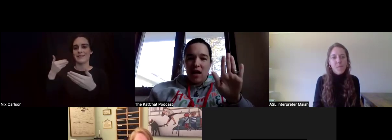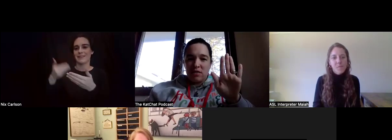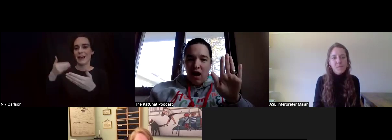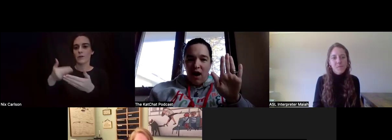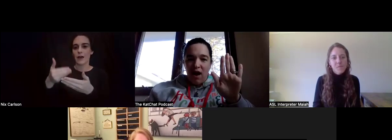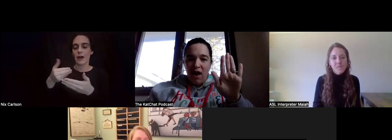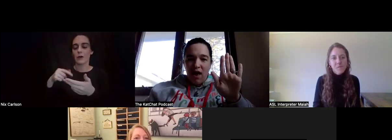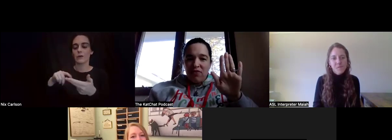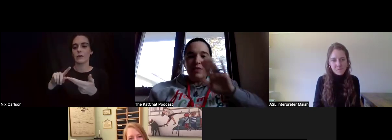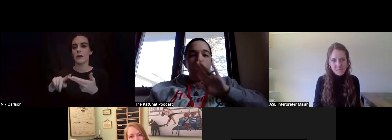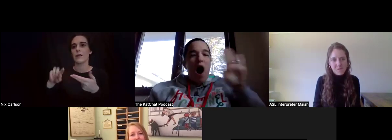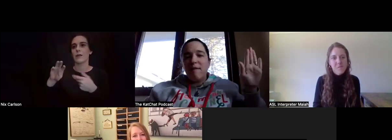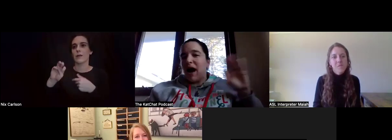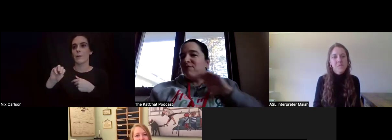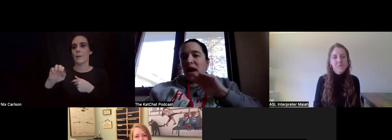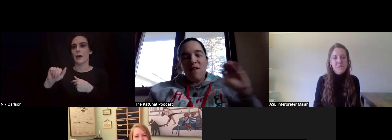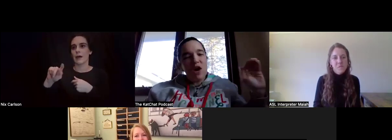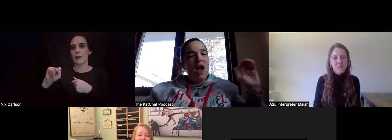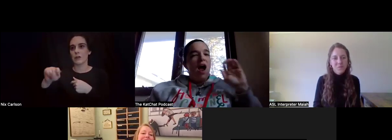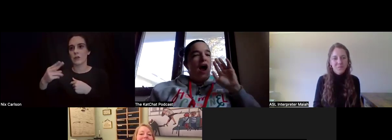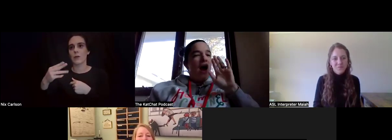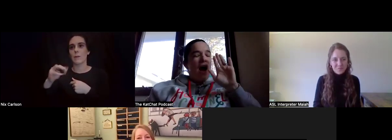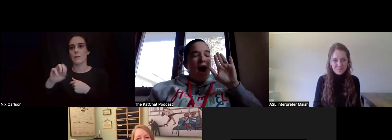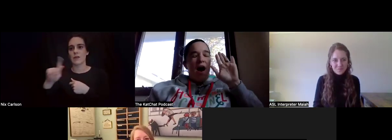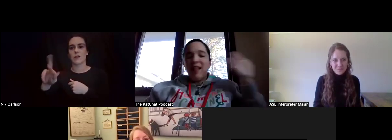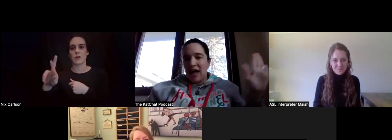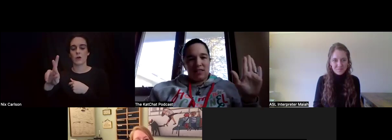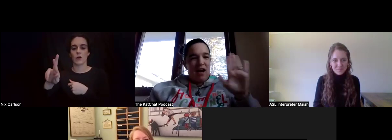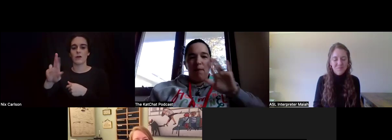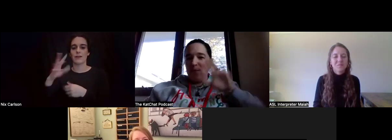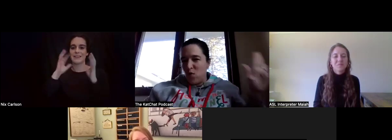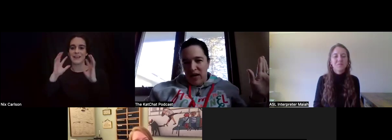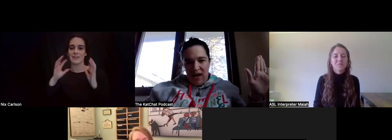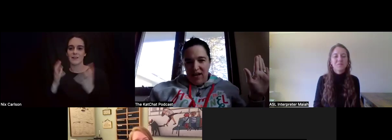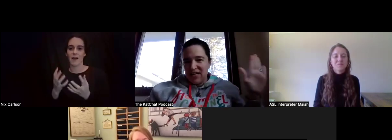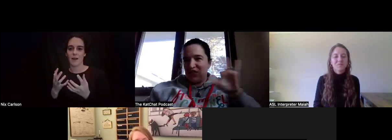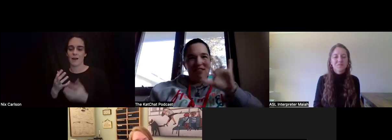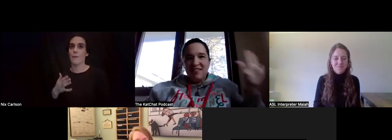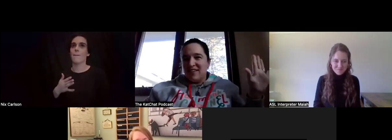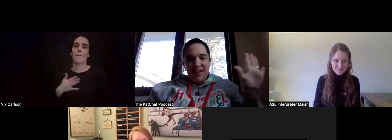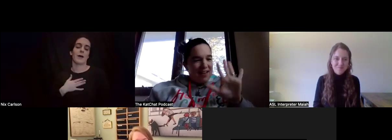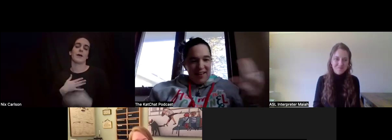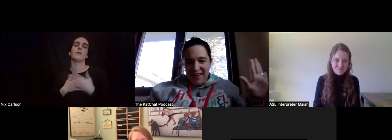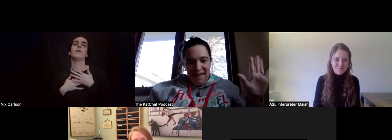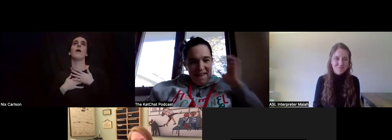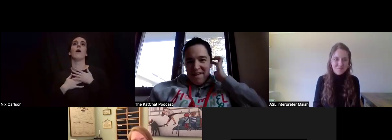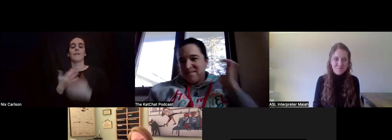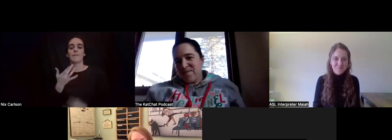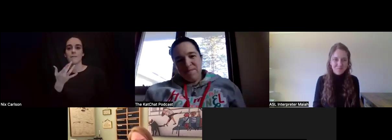Matchmaker Santa. Oh That's yeah. one of my favorite Yep. classic movie. It's just Yeah, I love